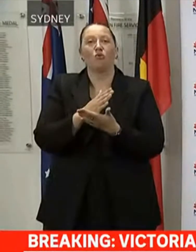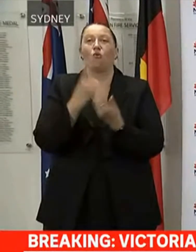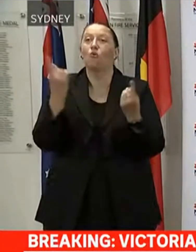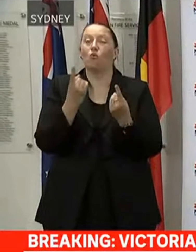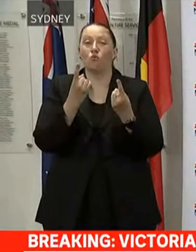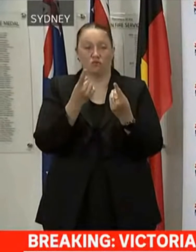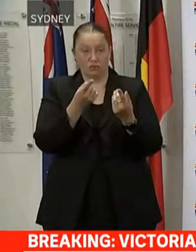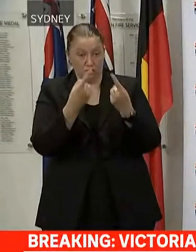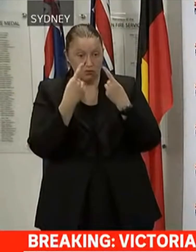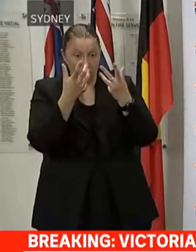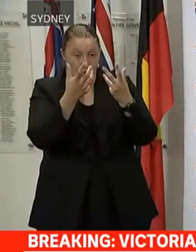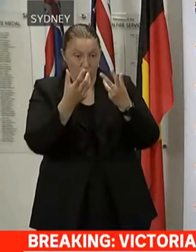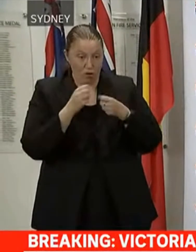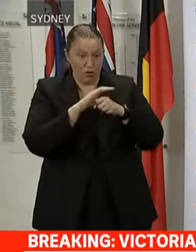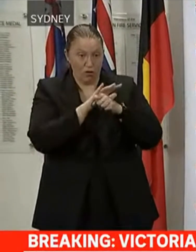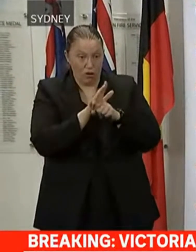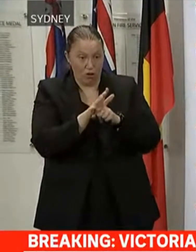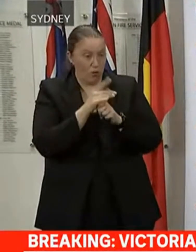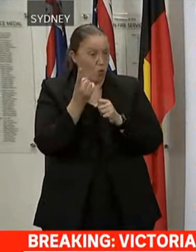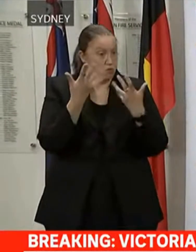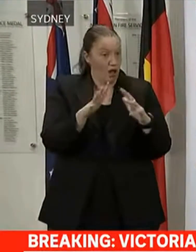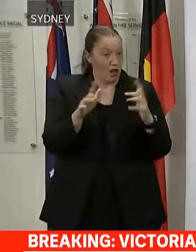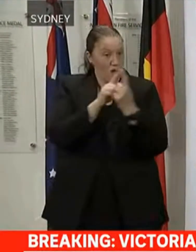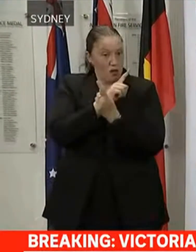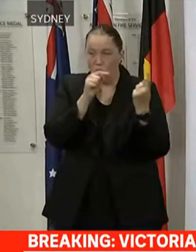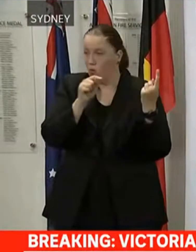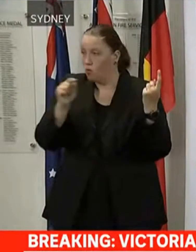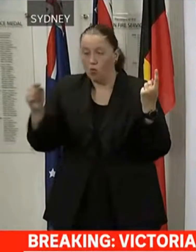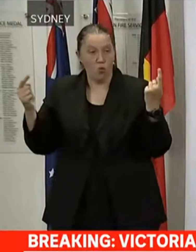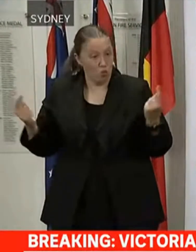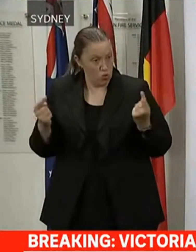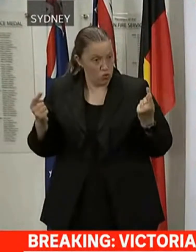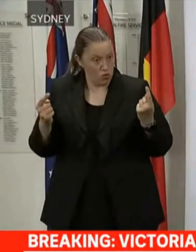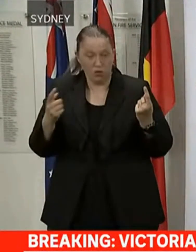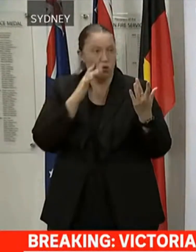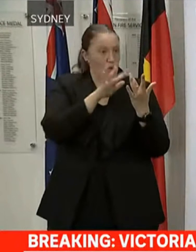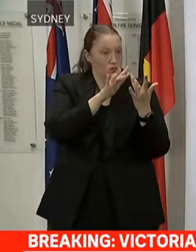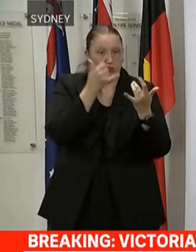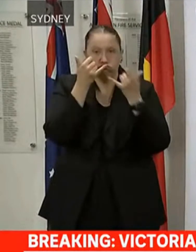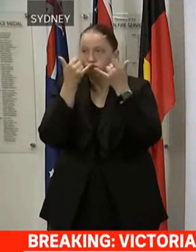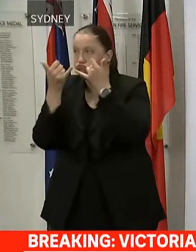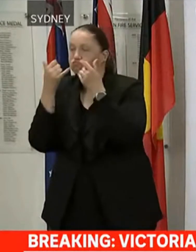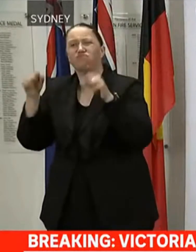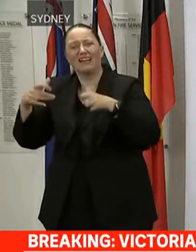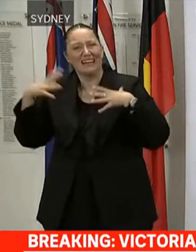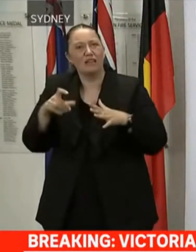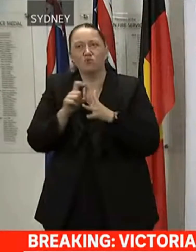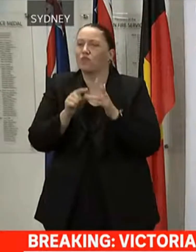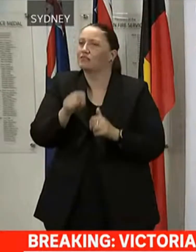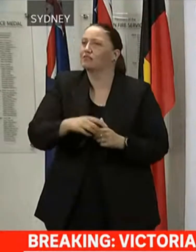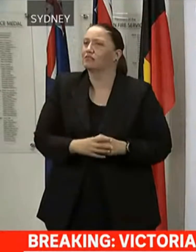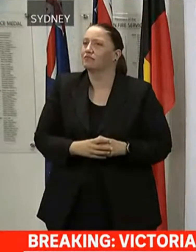amazing job because we've currently been able to control the number of clusters and the number of